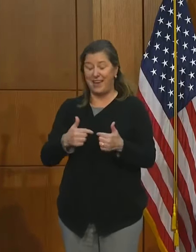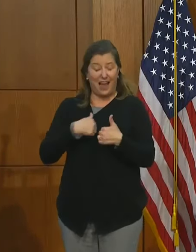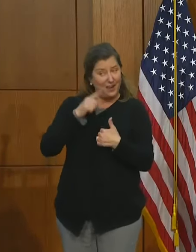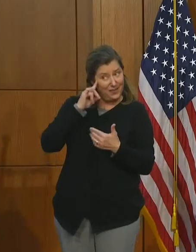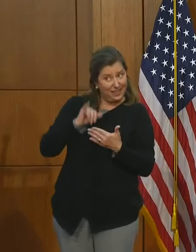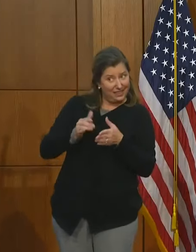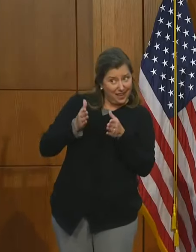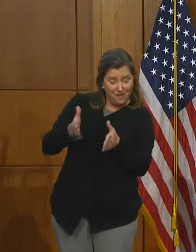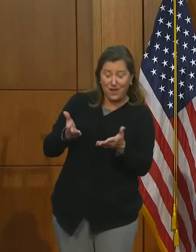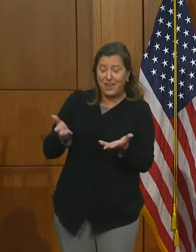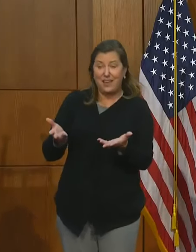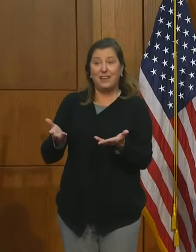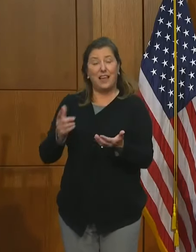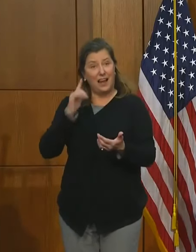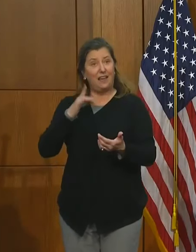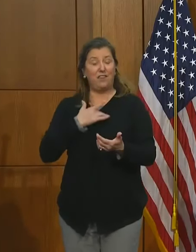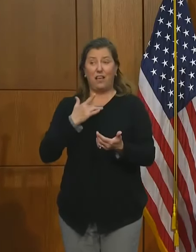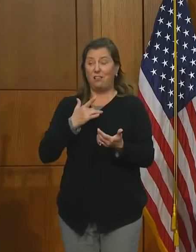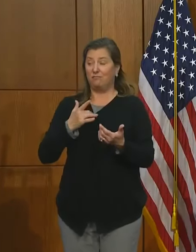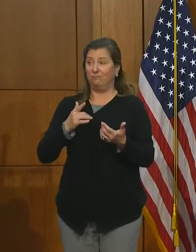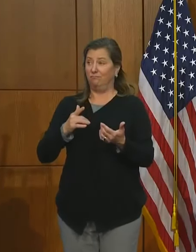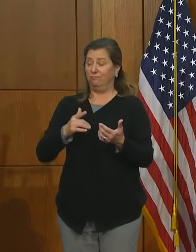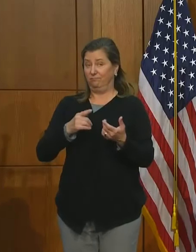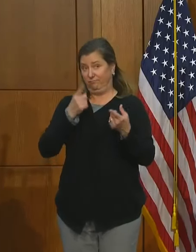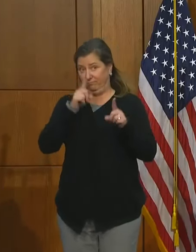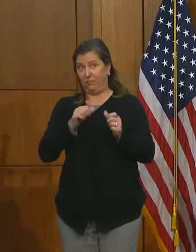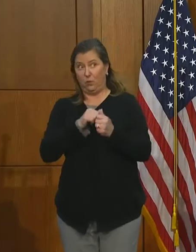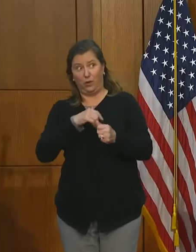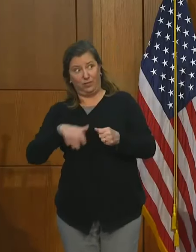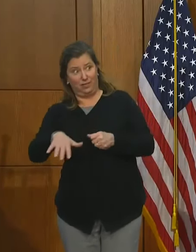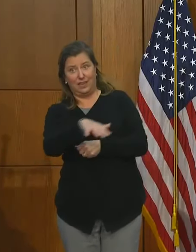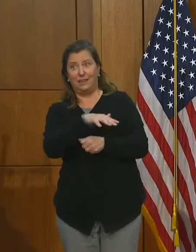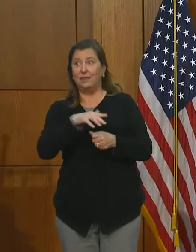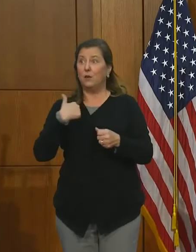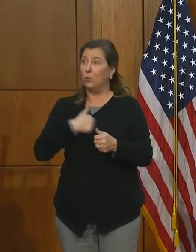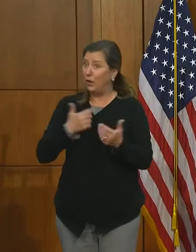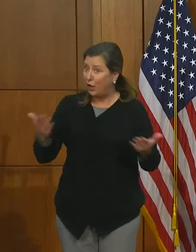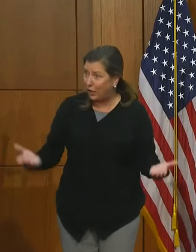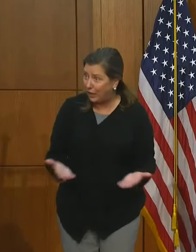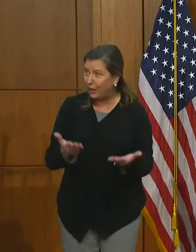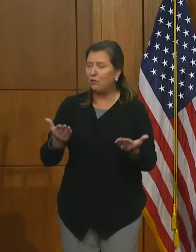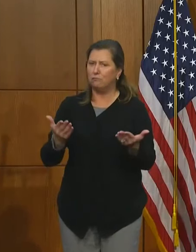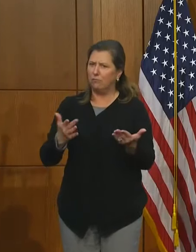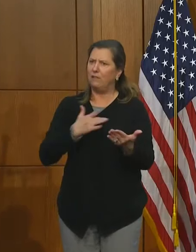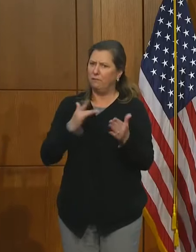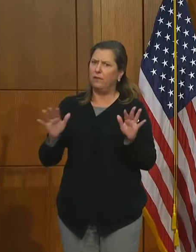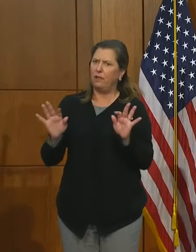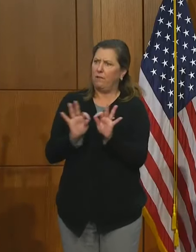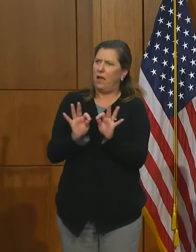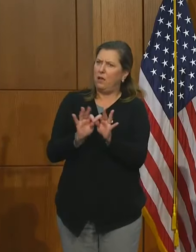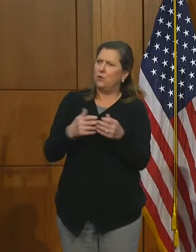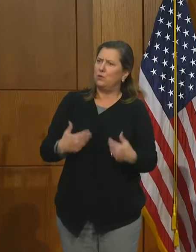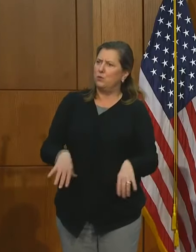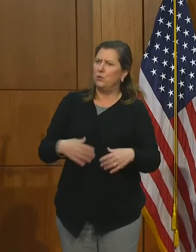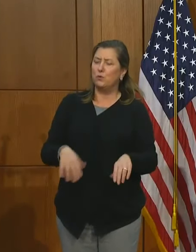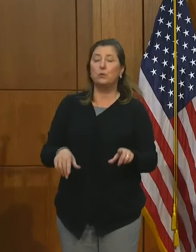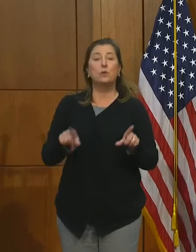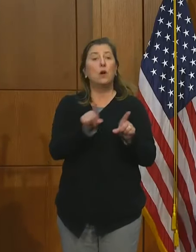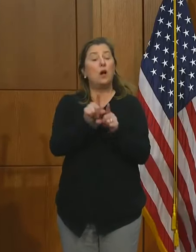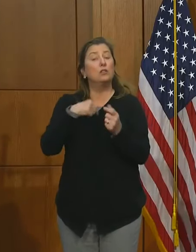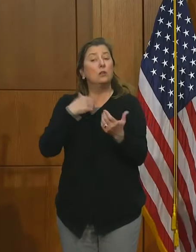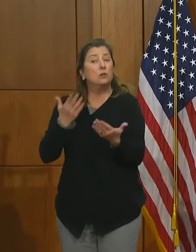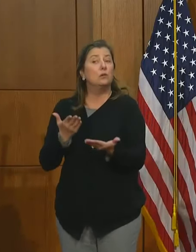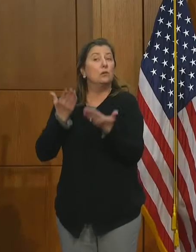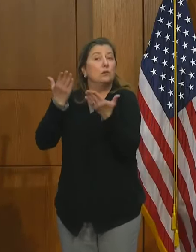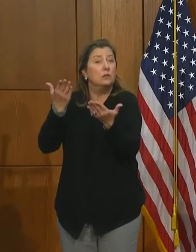way. And I believe the I speak for the entire administration that as long as we're here, we see the value in it. And then I'd also like to suggest